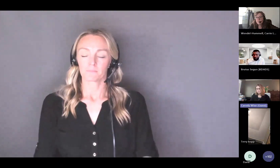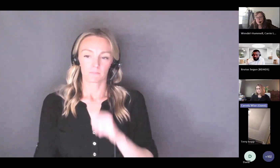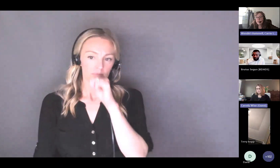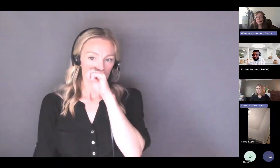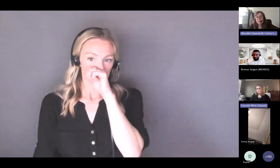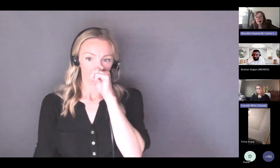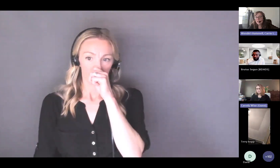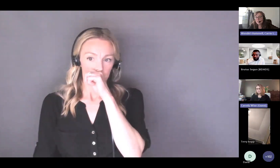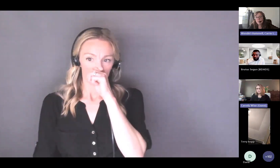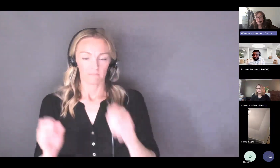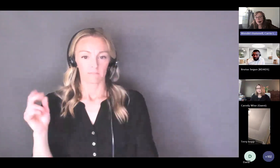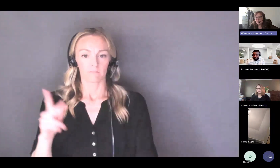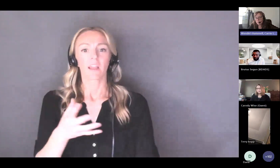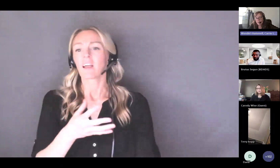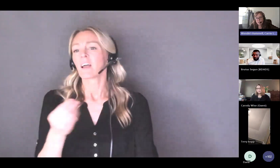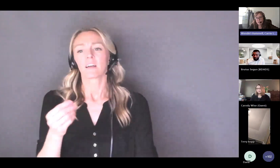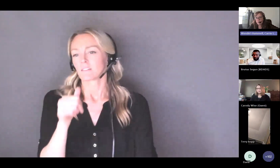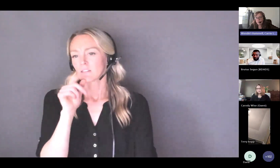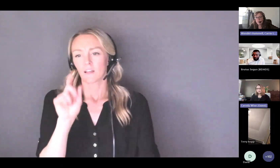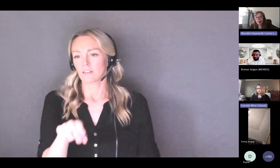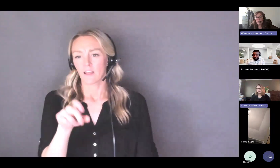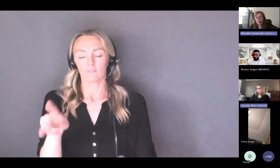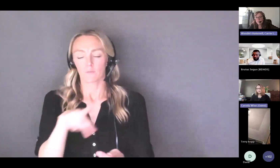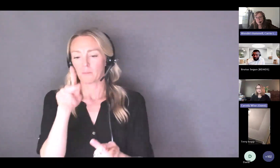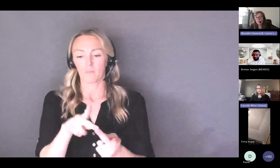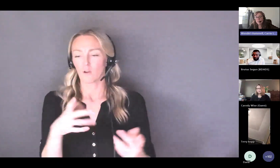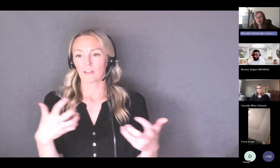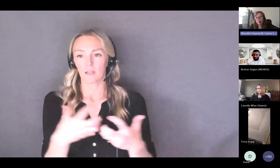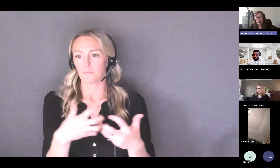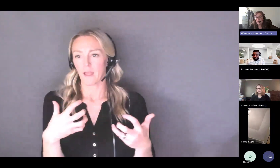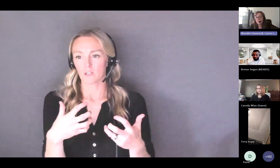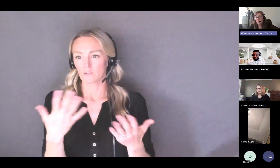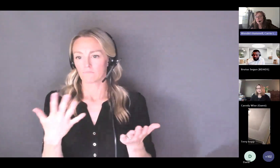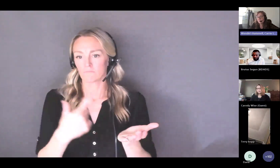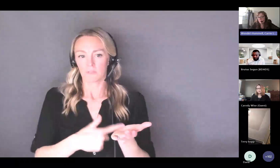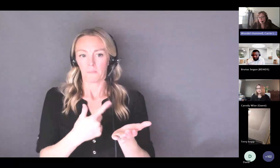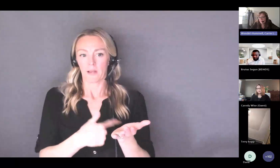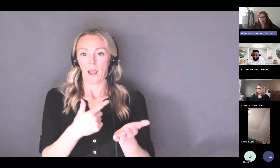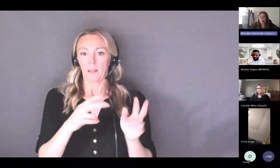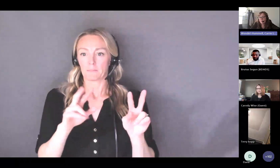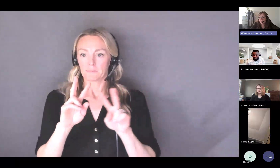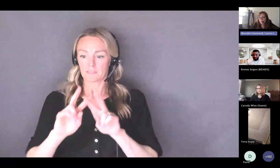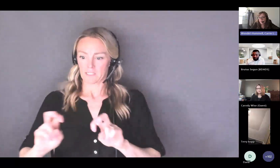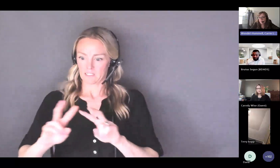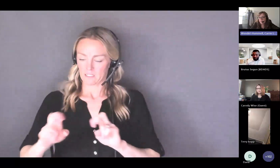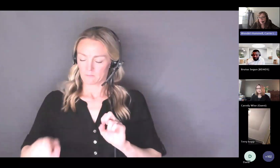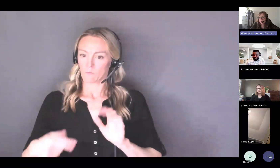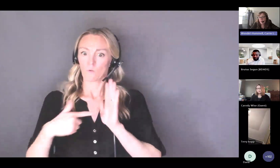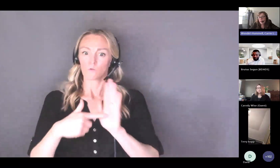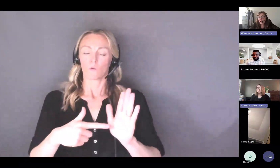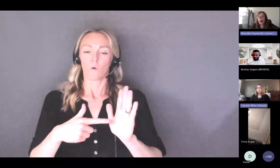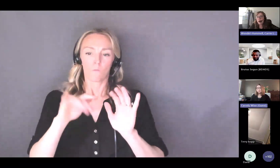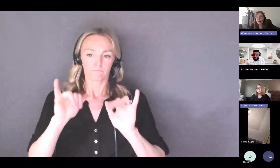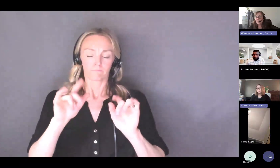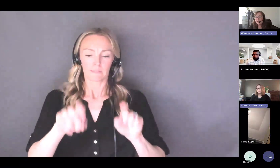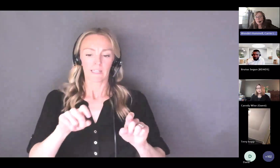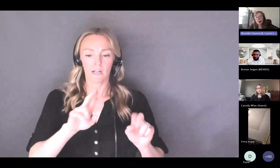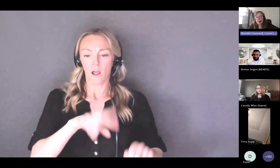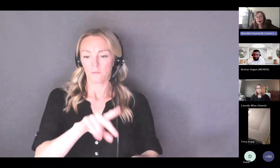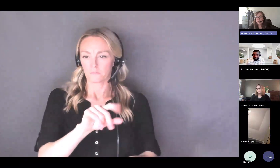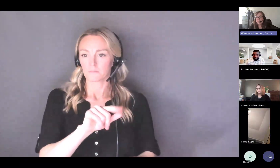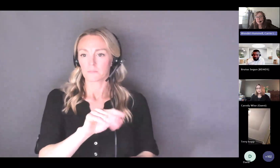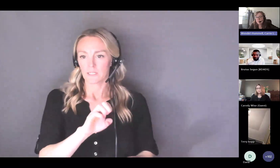Okay, and I And understand. it doesn't have to be a perfect match, right? Because Sure. obviously sometimes the assessment reveals something that needs to be updated. Sure.